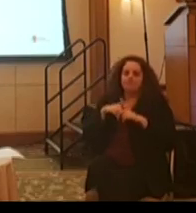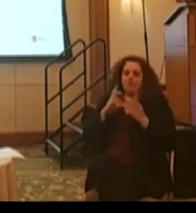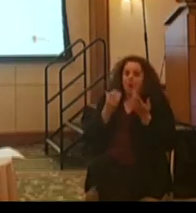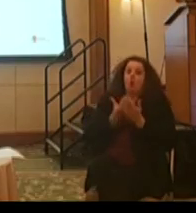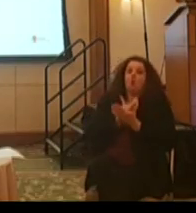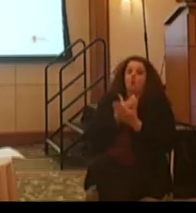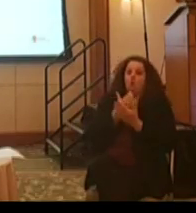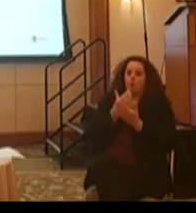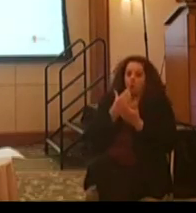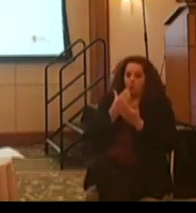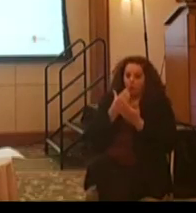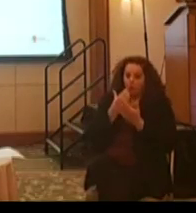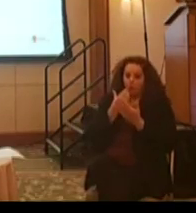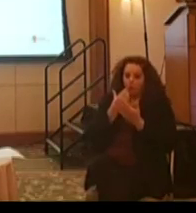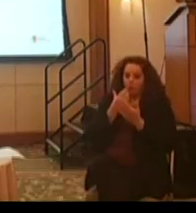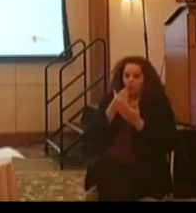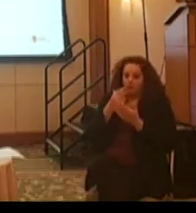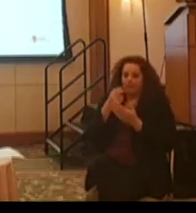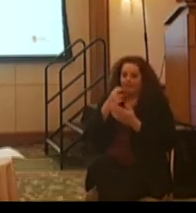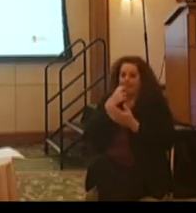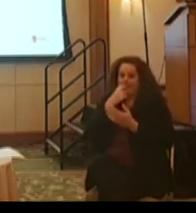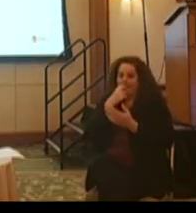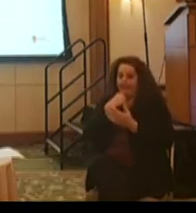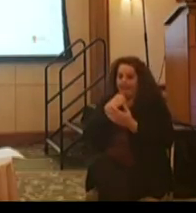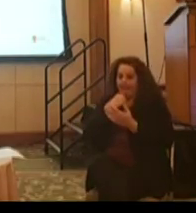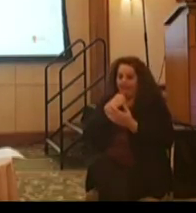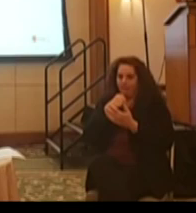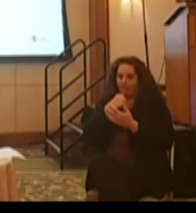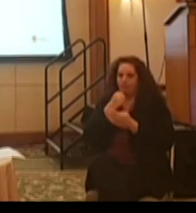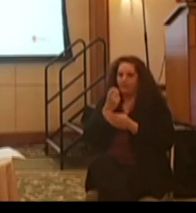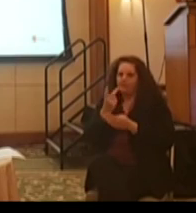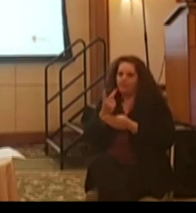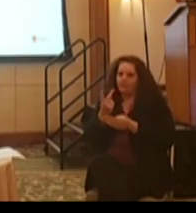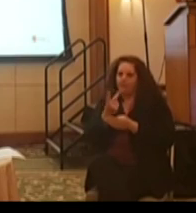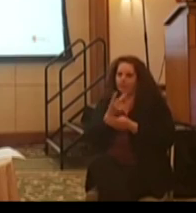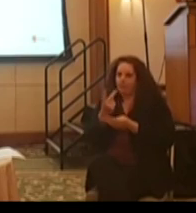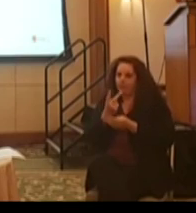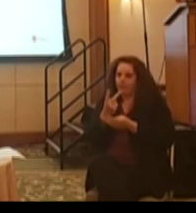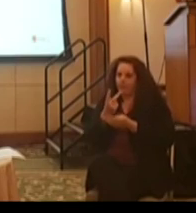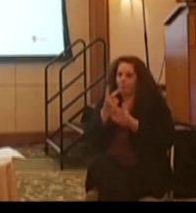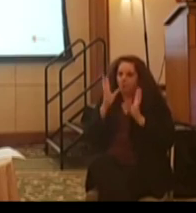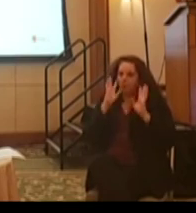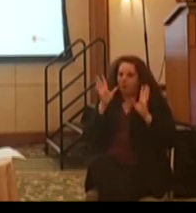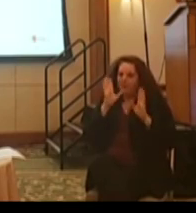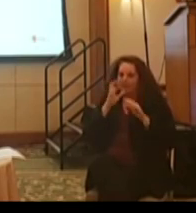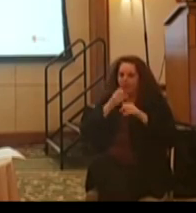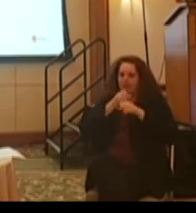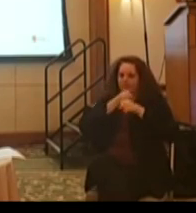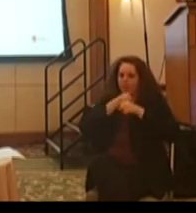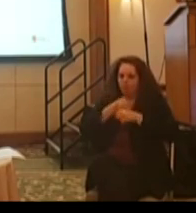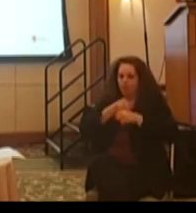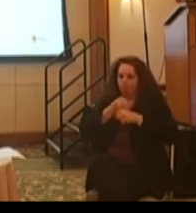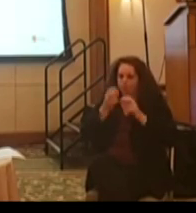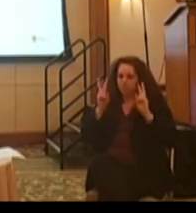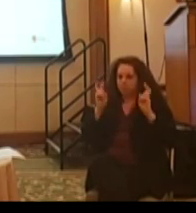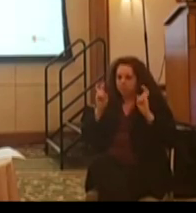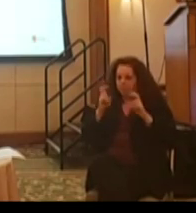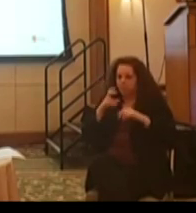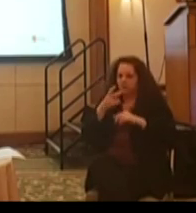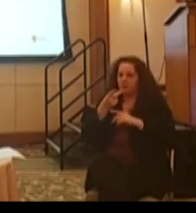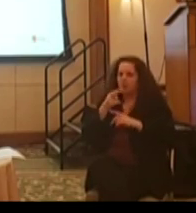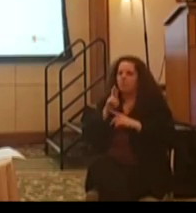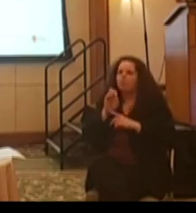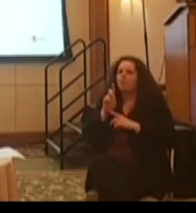now, care is something that these two people are producing, the product of care. And once it's